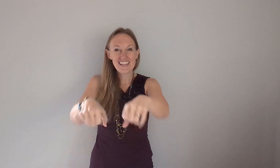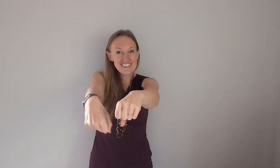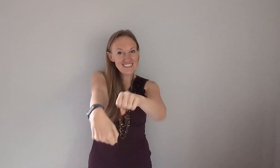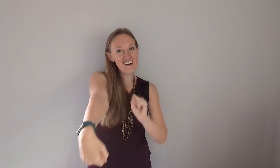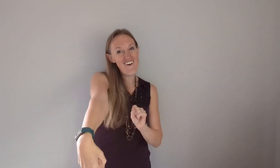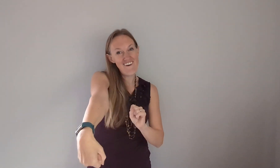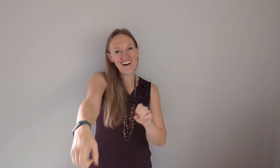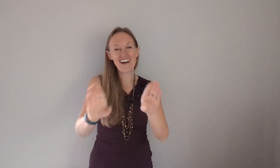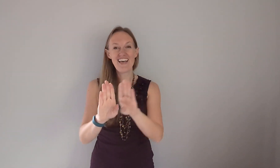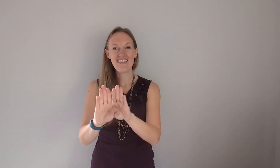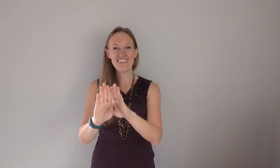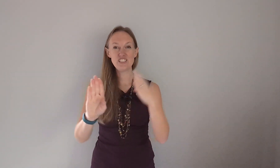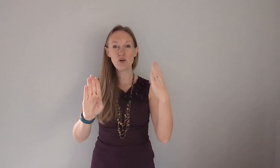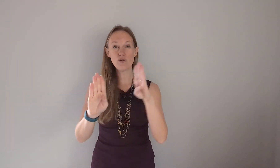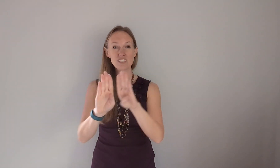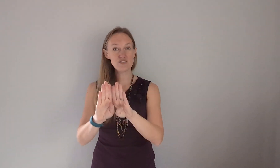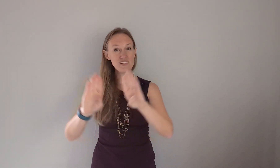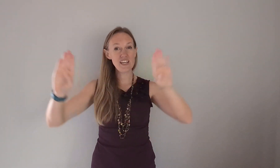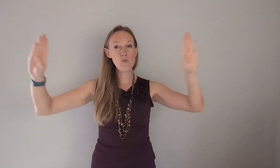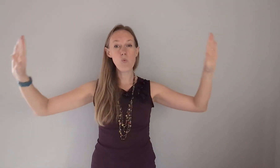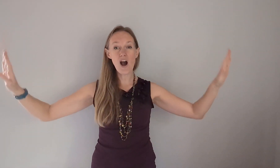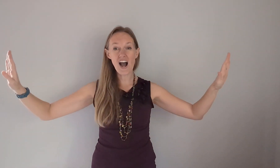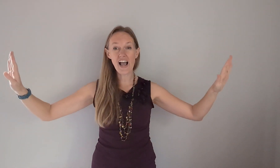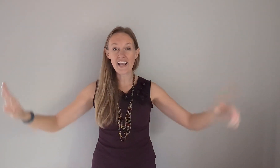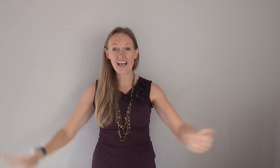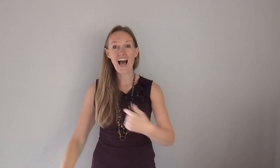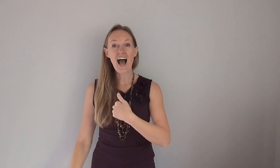is torn. The doors fling wide.